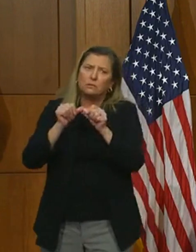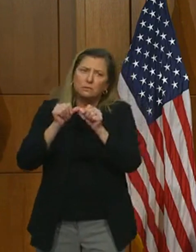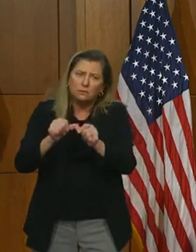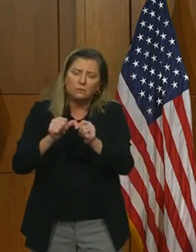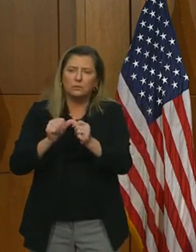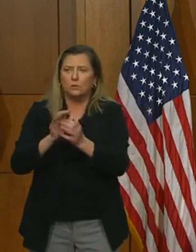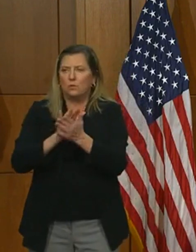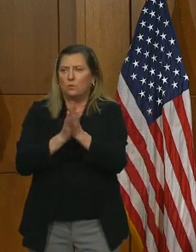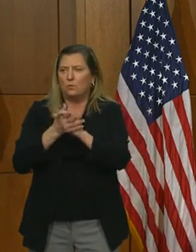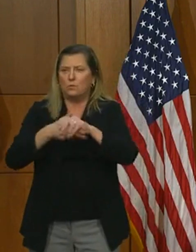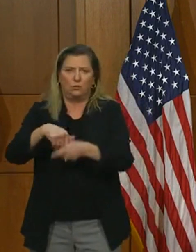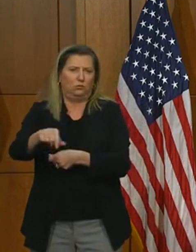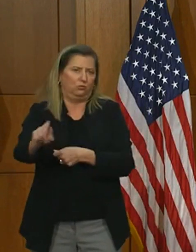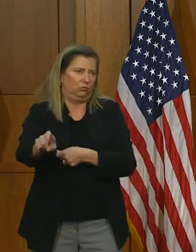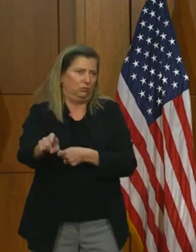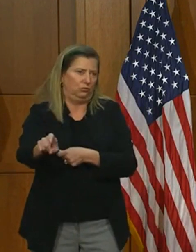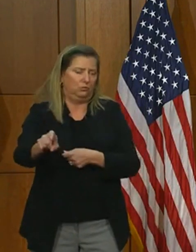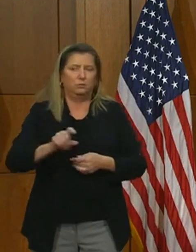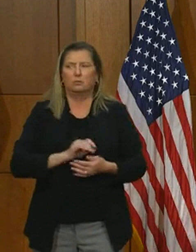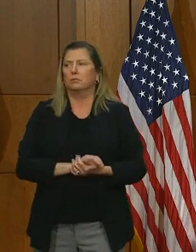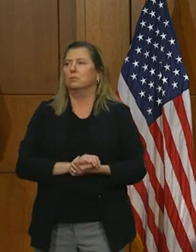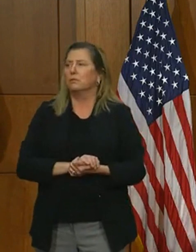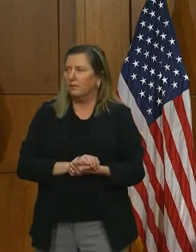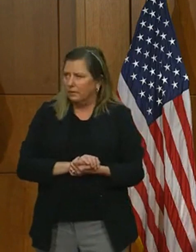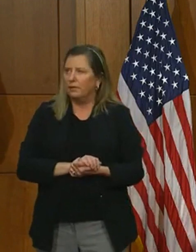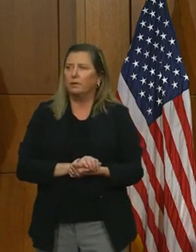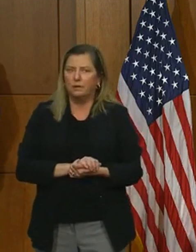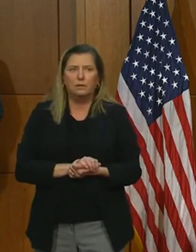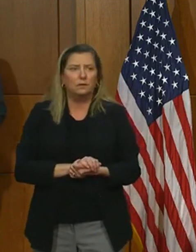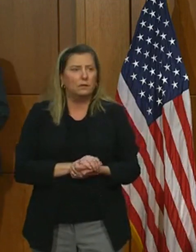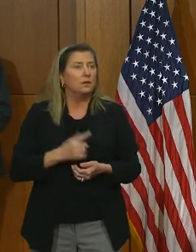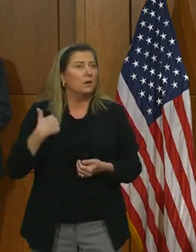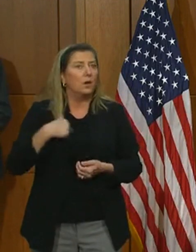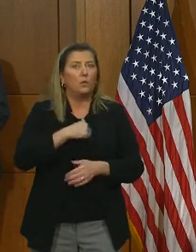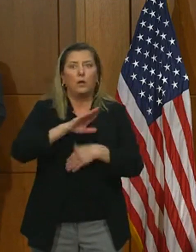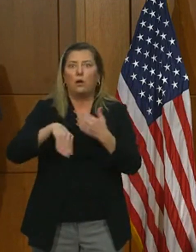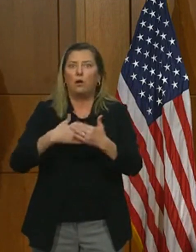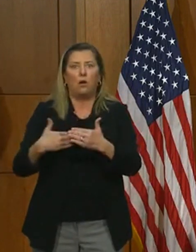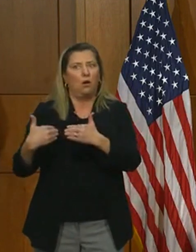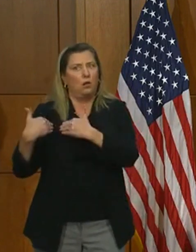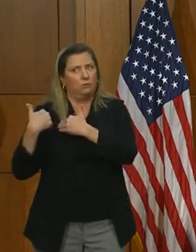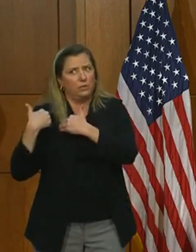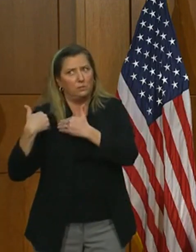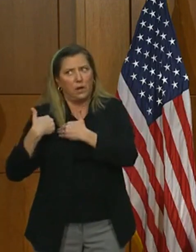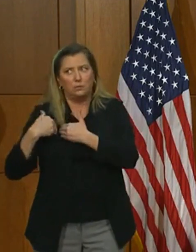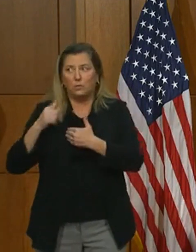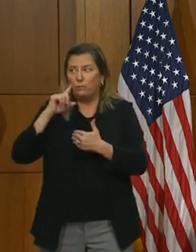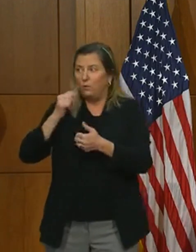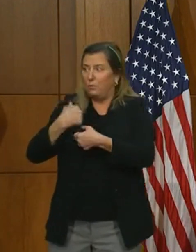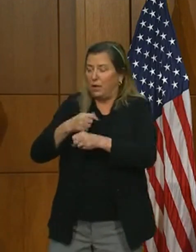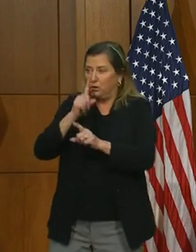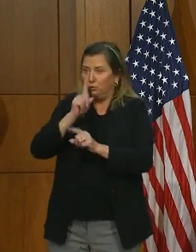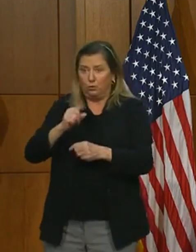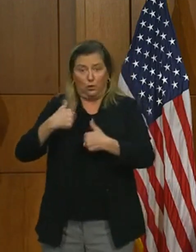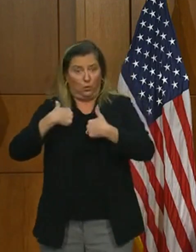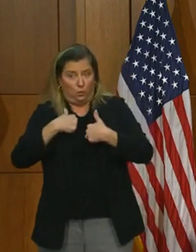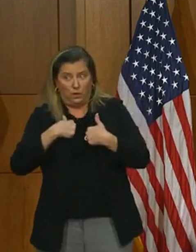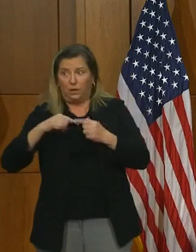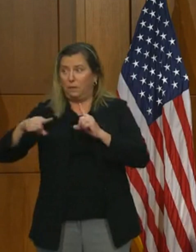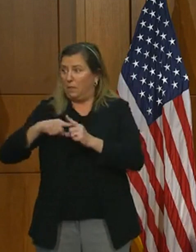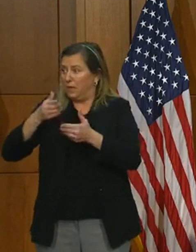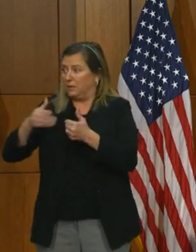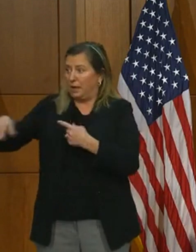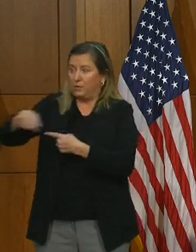continue to wash your hands frequently. We are all responsible for the health of our neighbors and our